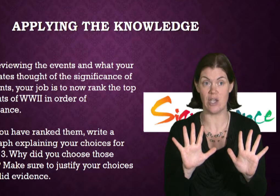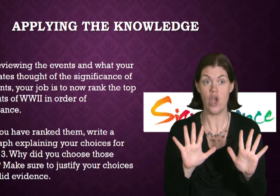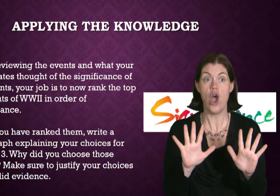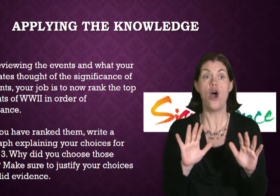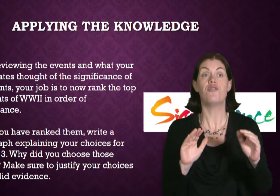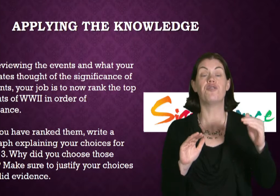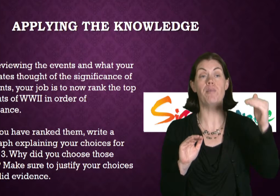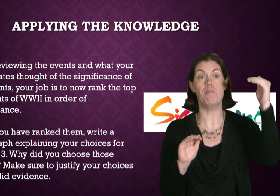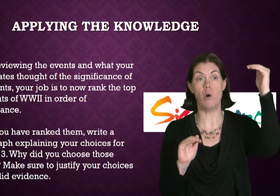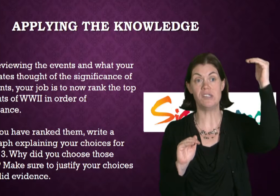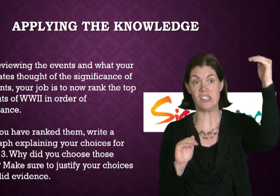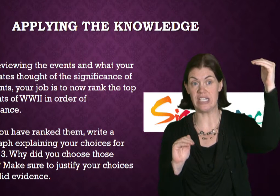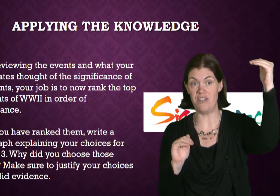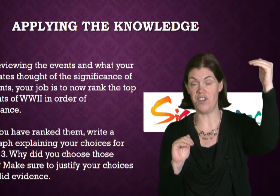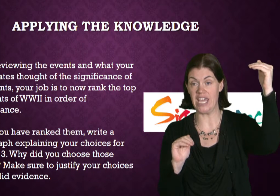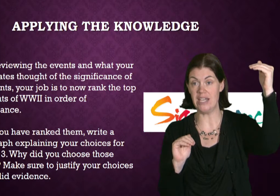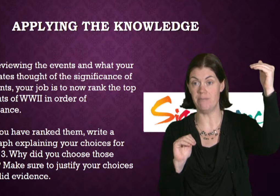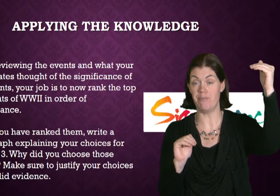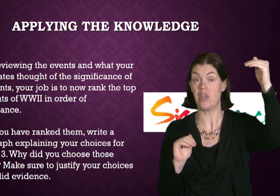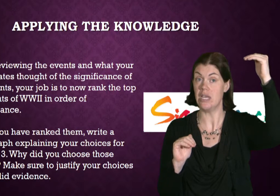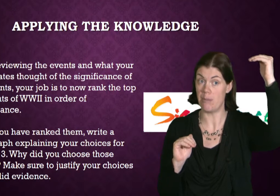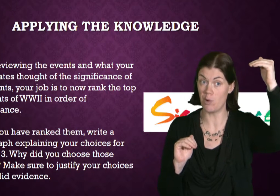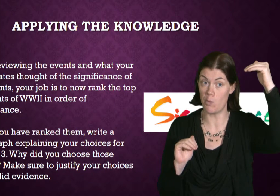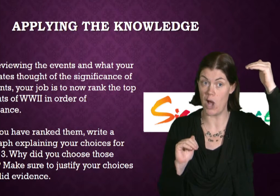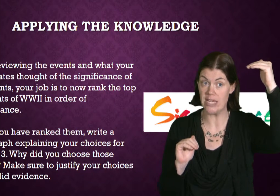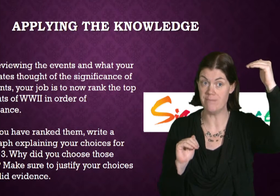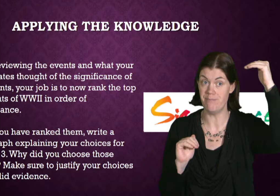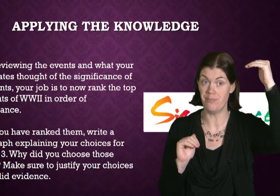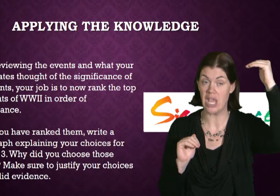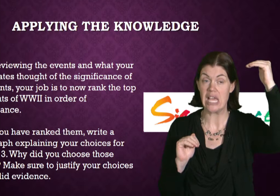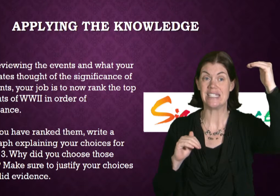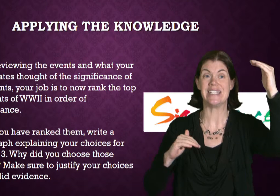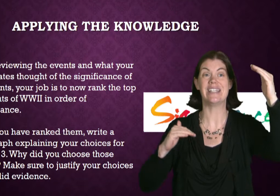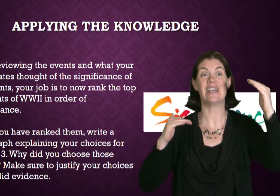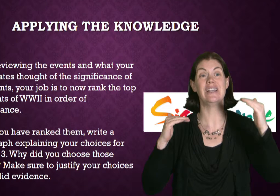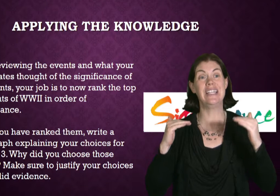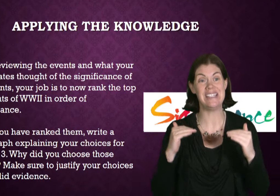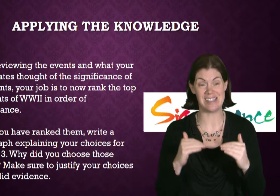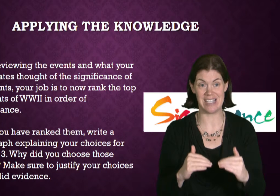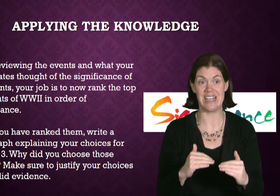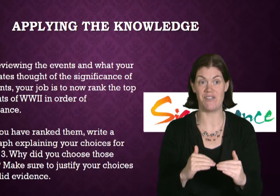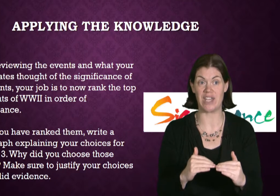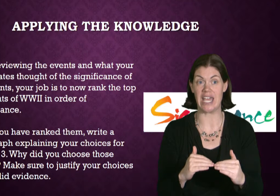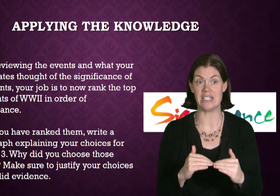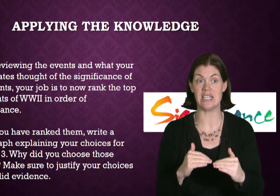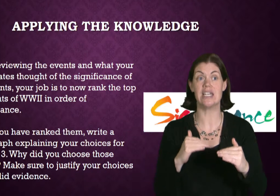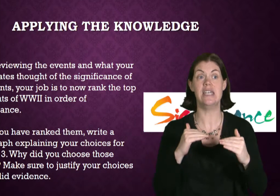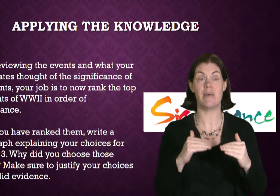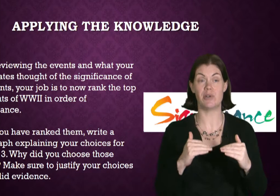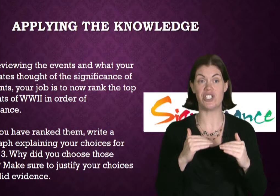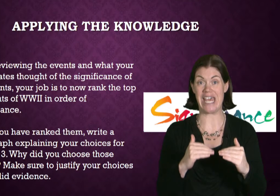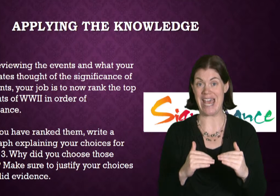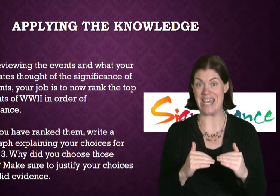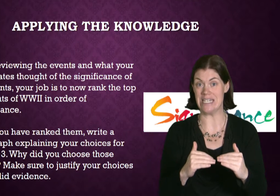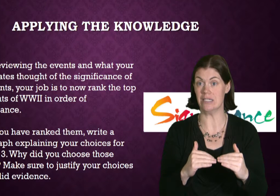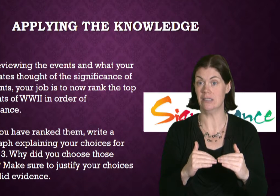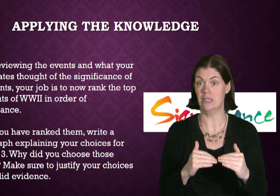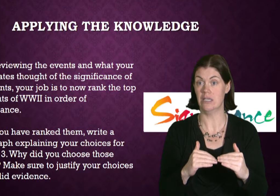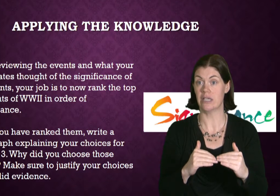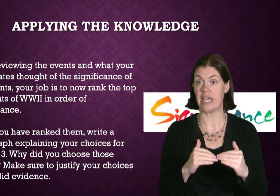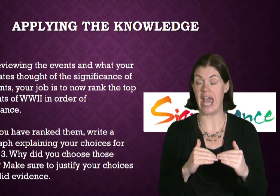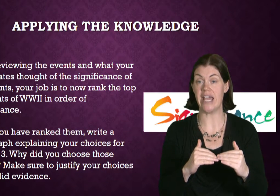events from most significant, number 1, to the least significant, number